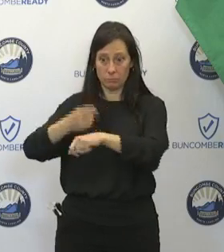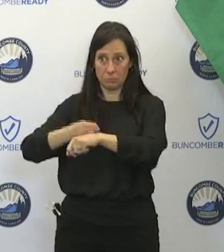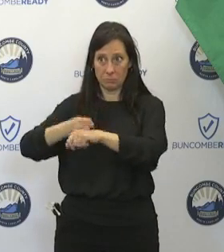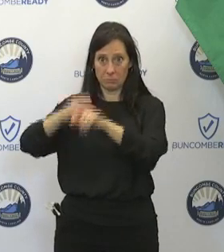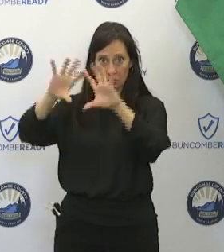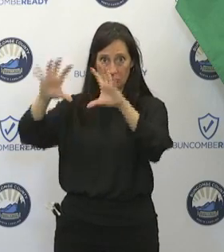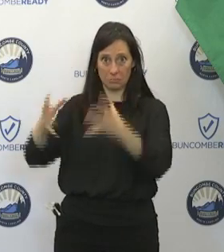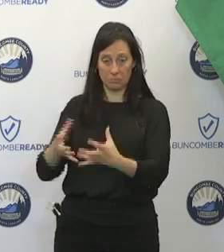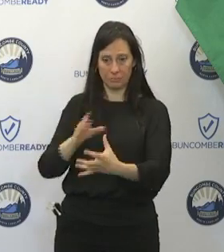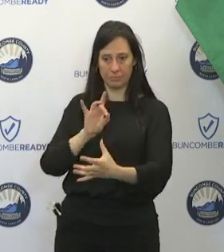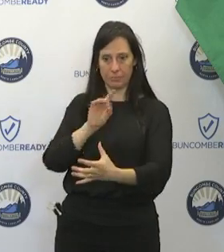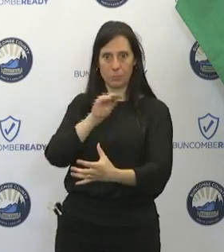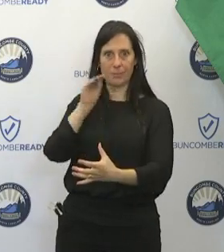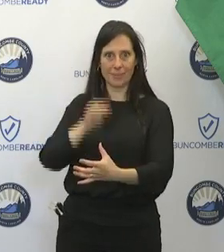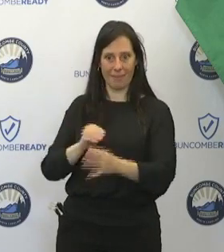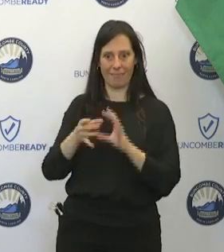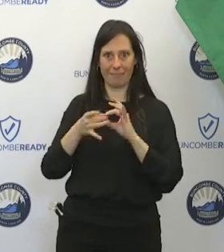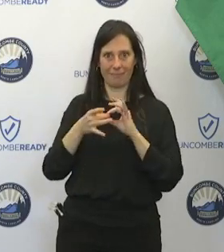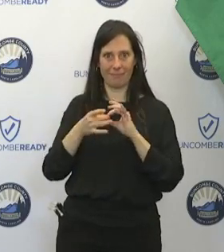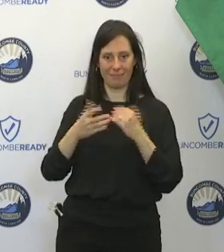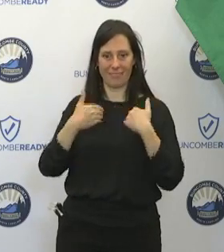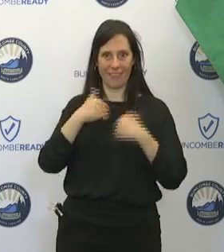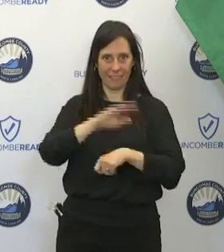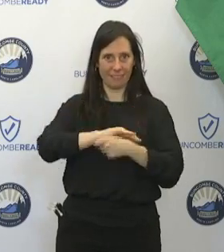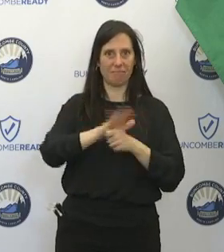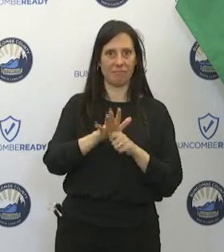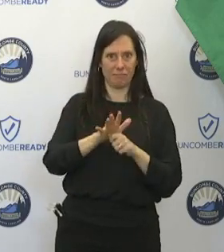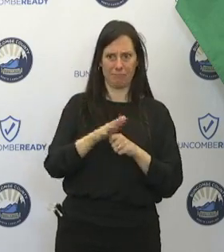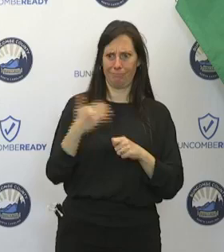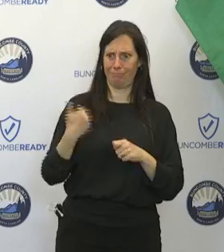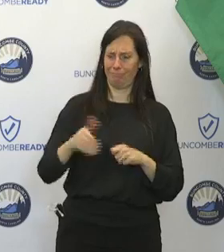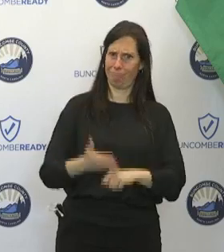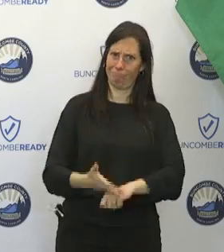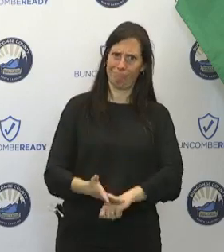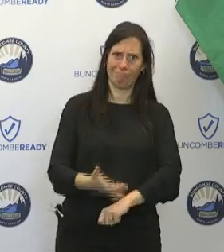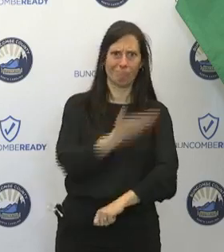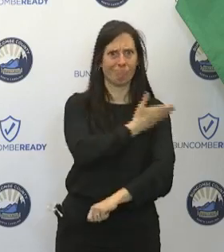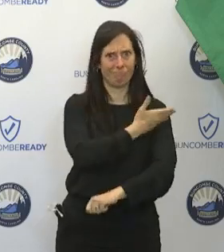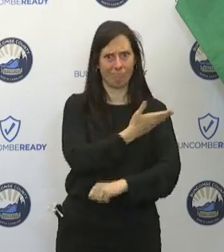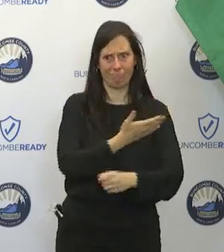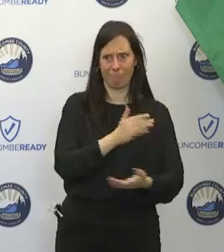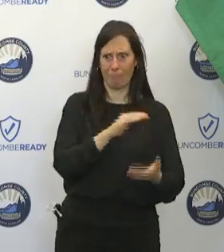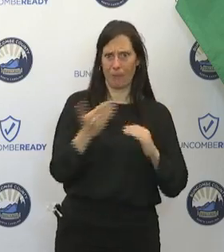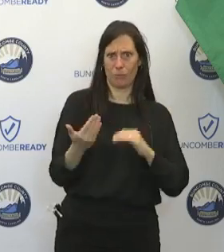COVID-19. This is a considerable reduction from just 3 to 4 weeks ago.